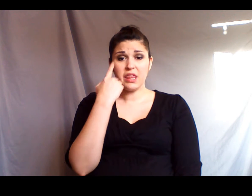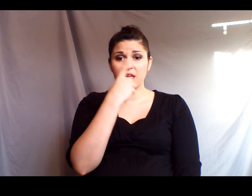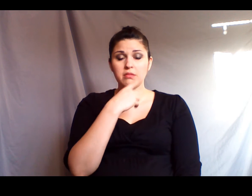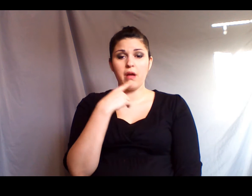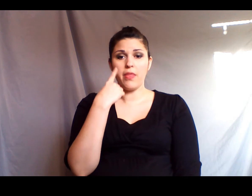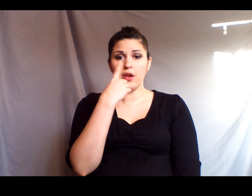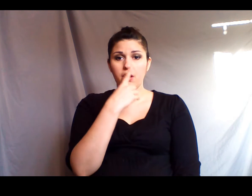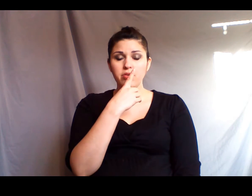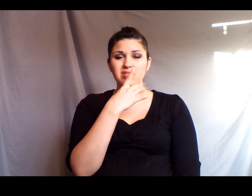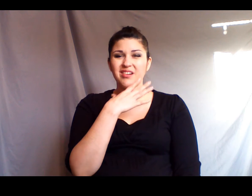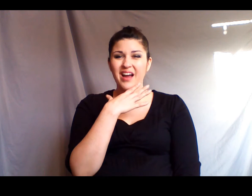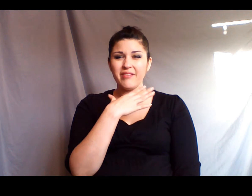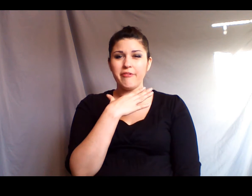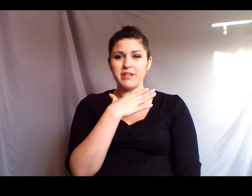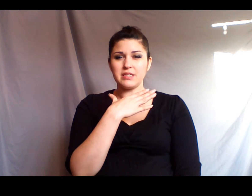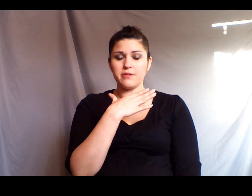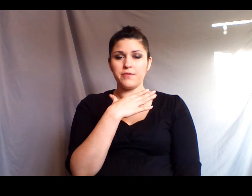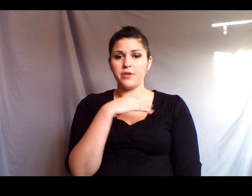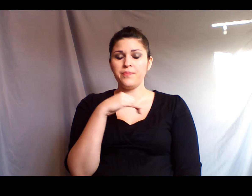things around the nose are kind of offensive.